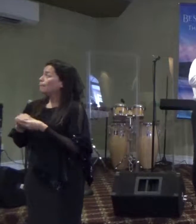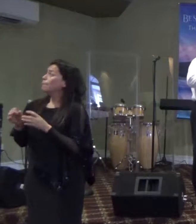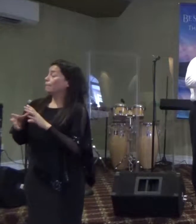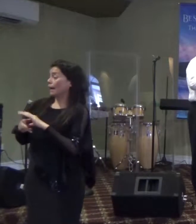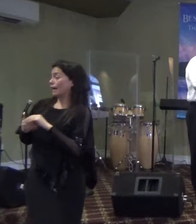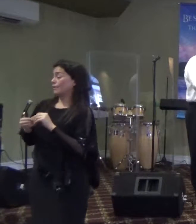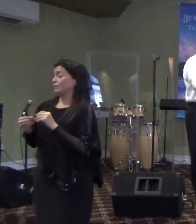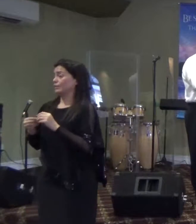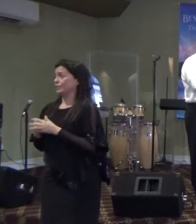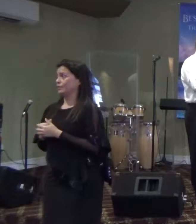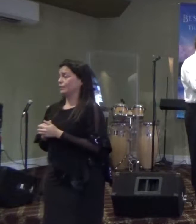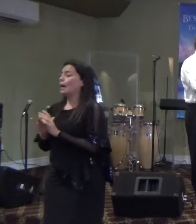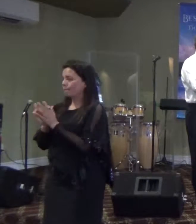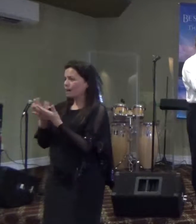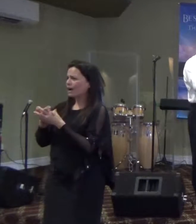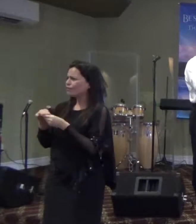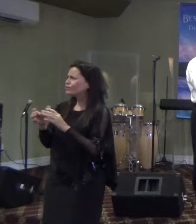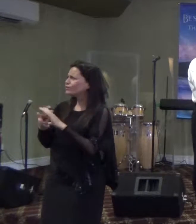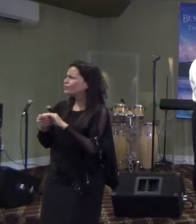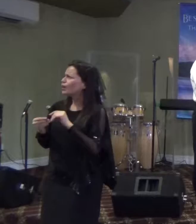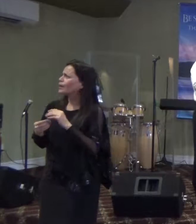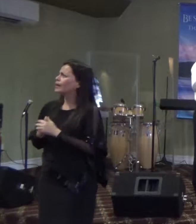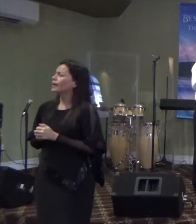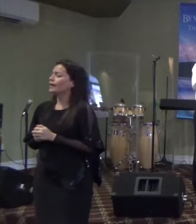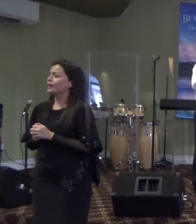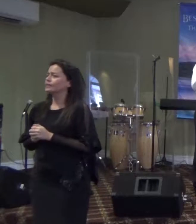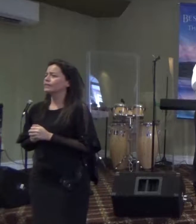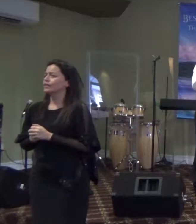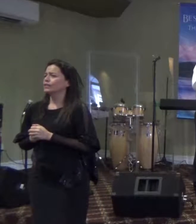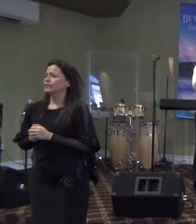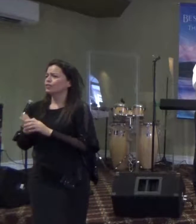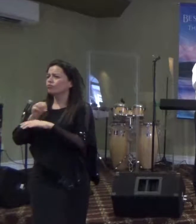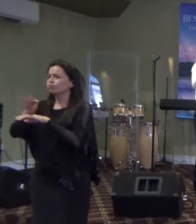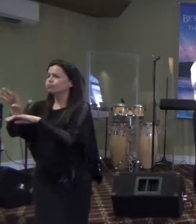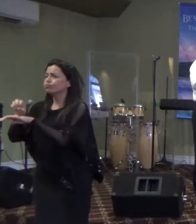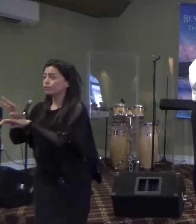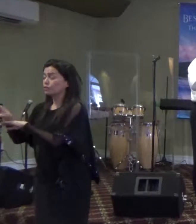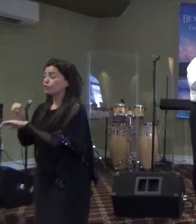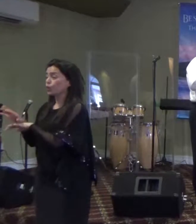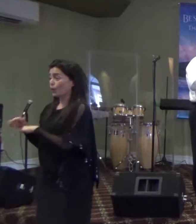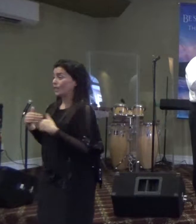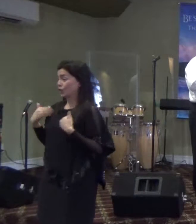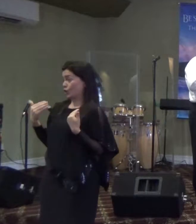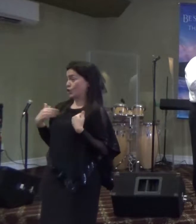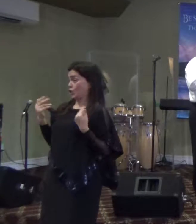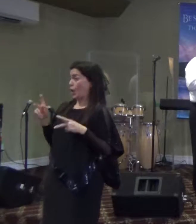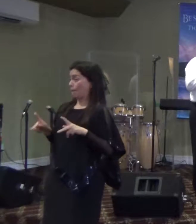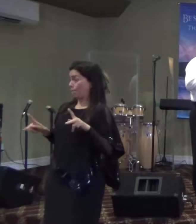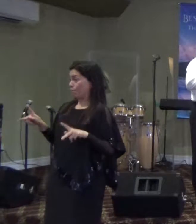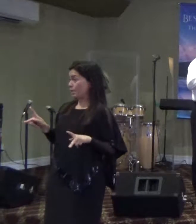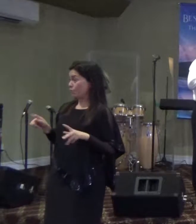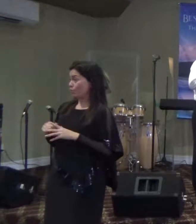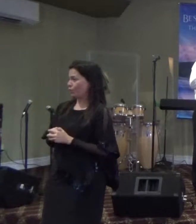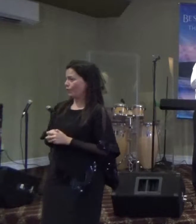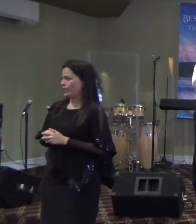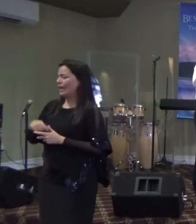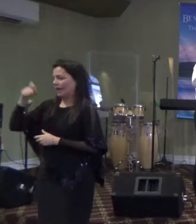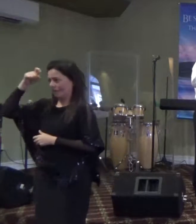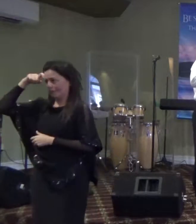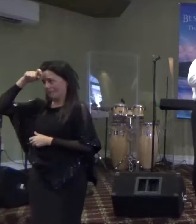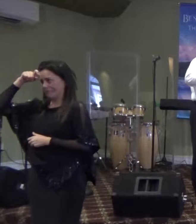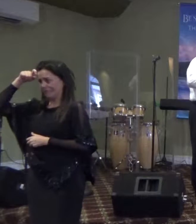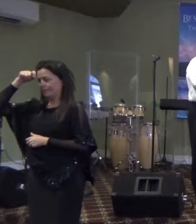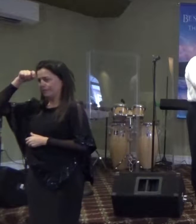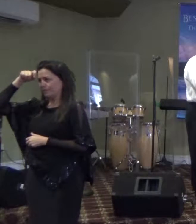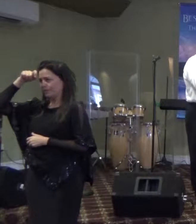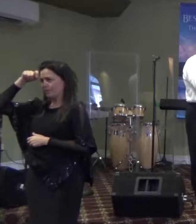a los jóvenes. Solomon speaks to the young people. ¿Qué le dice Salomón a los jóvenes? What does Solomon say to the ¿Qué young les people? encarga Salomón